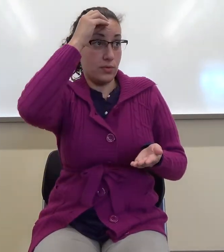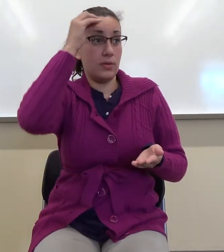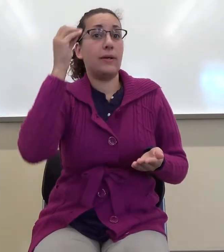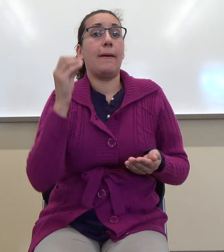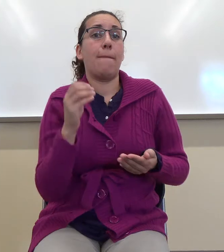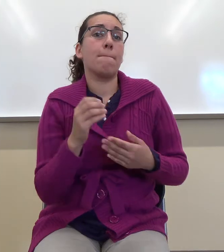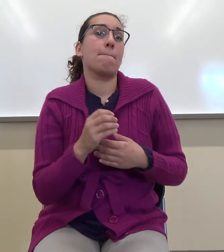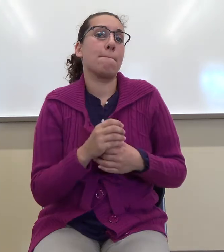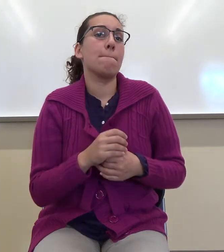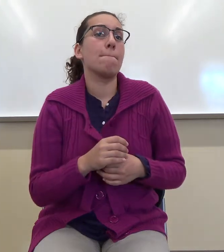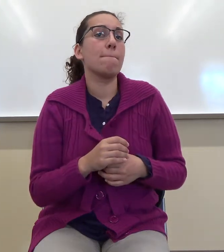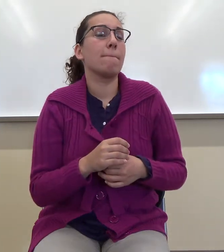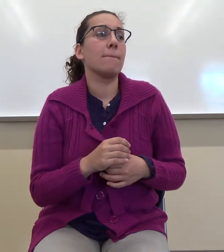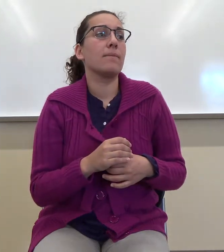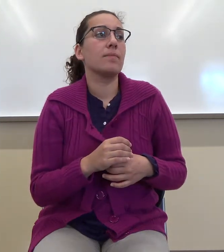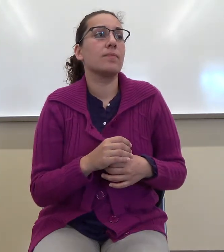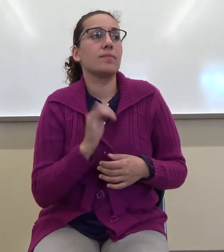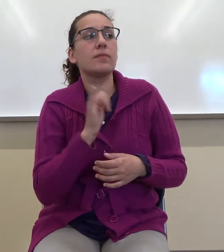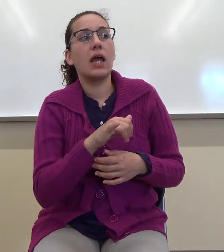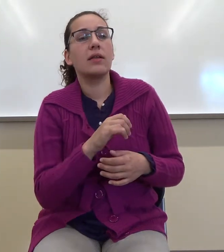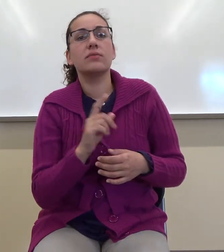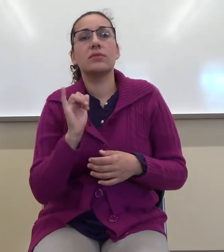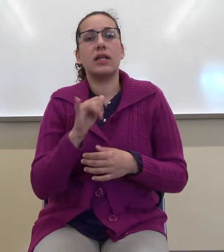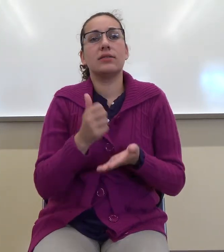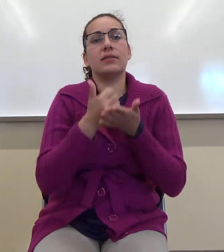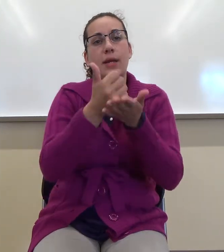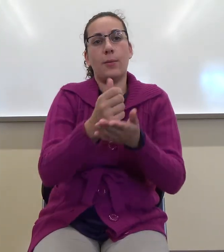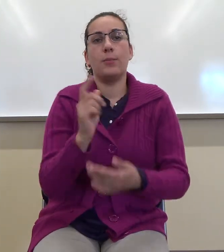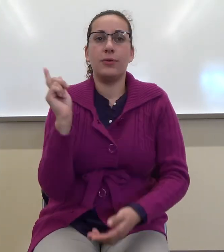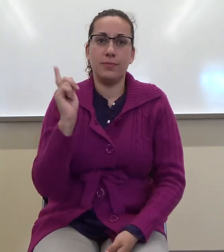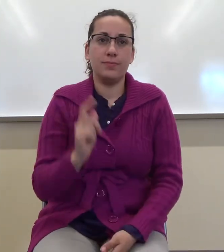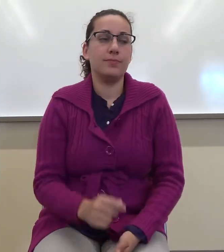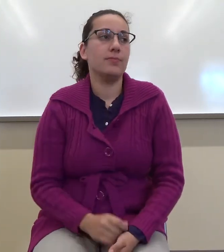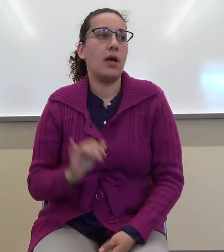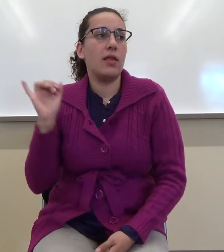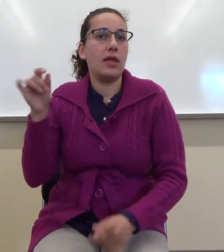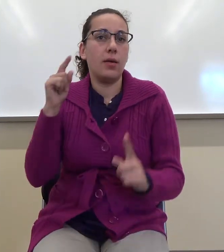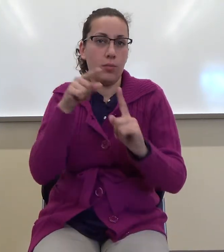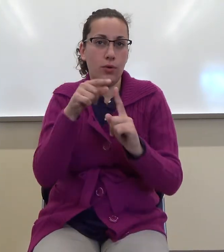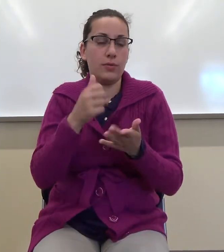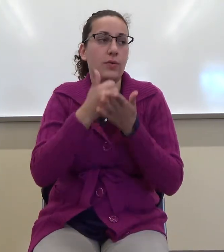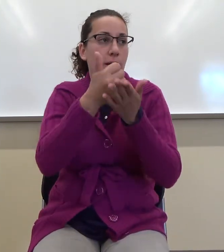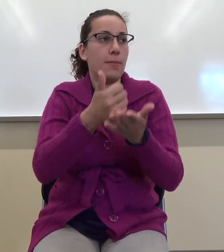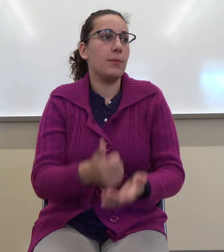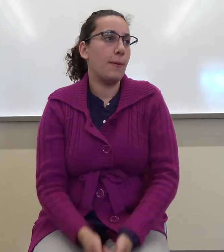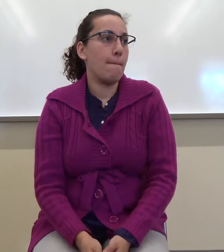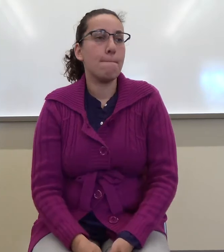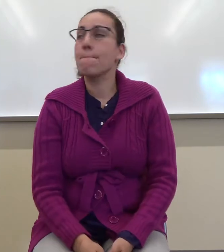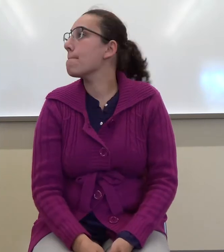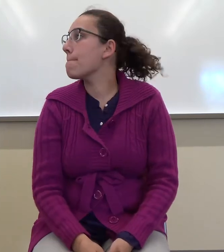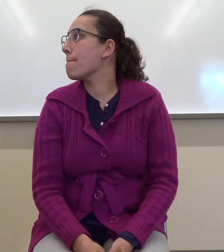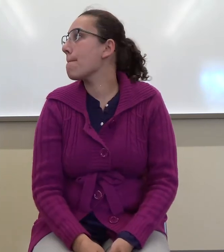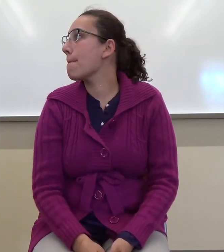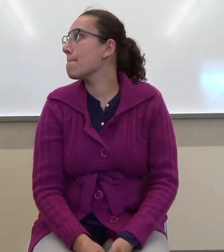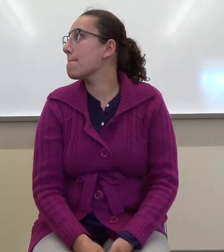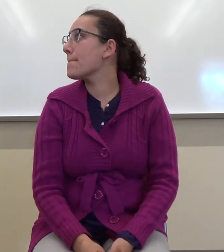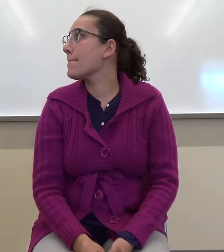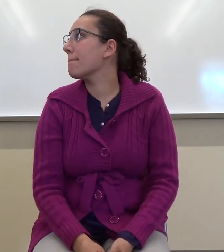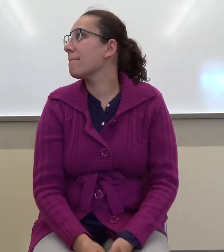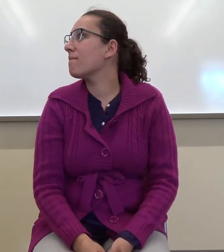that's going to be a good trick, okay? What might I be quizzed on in this paragraph?